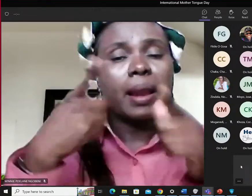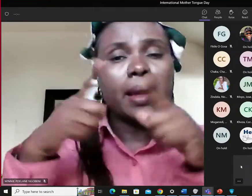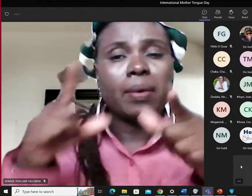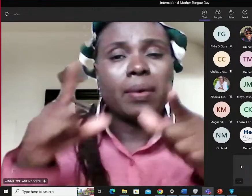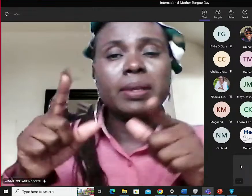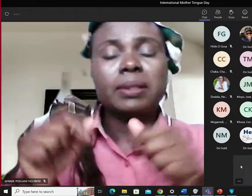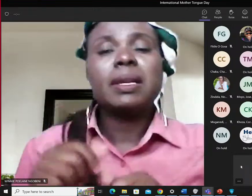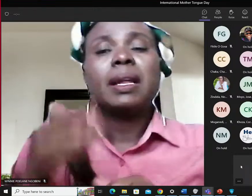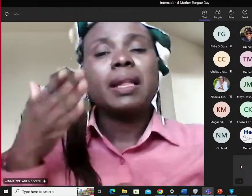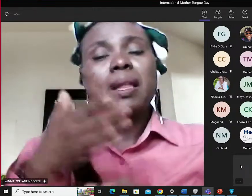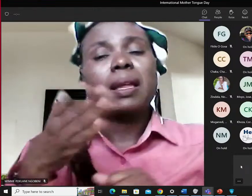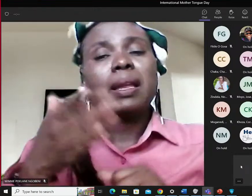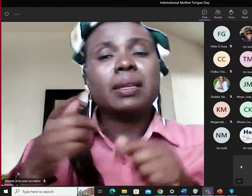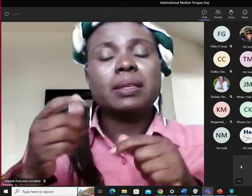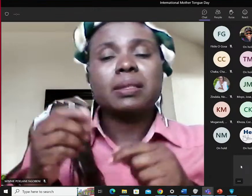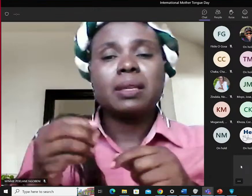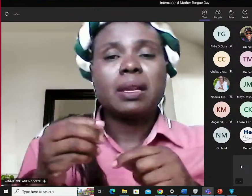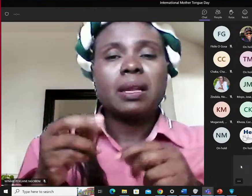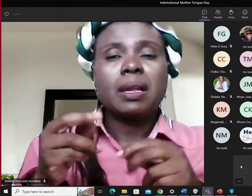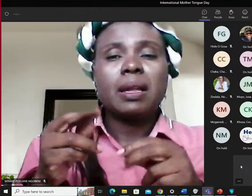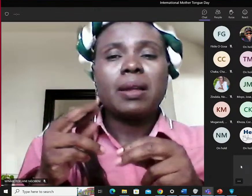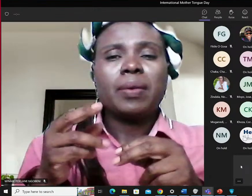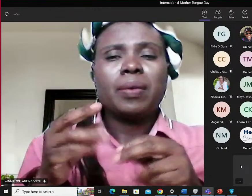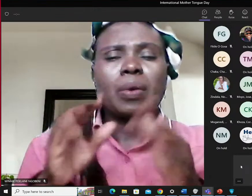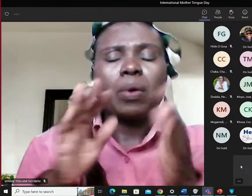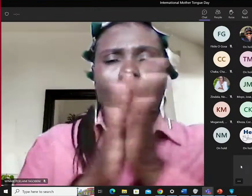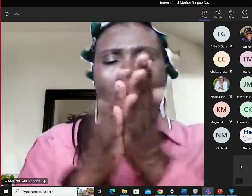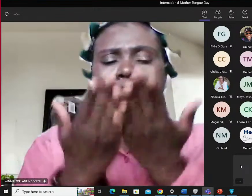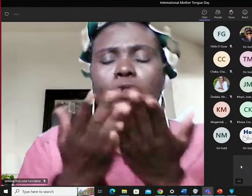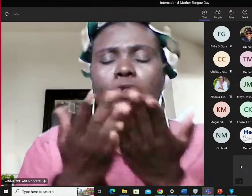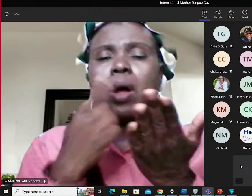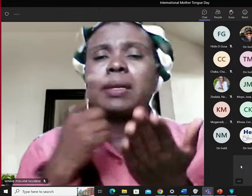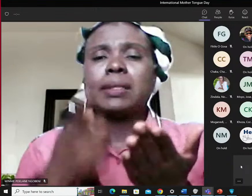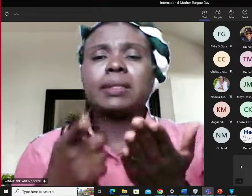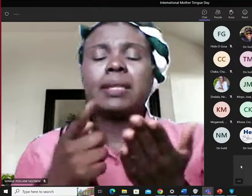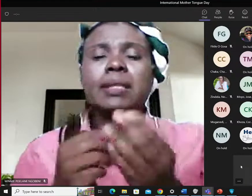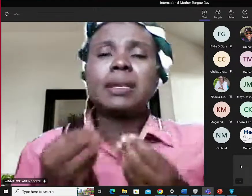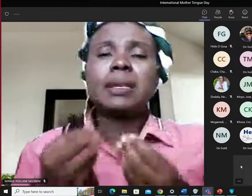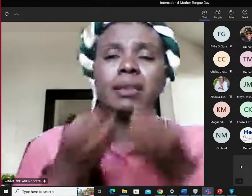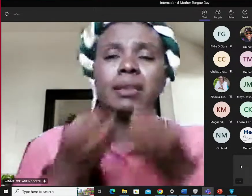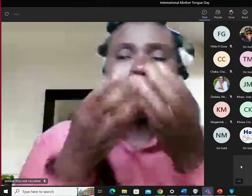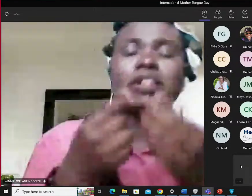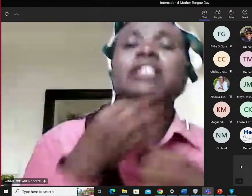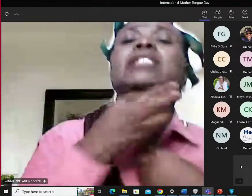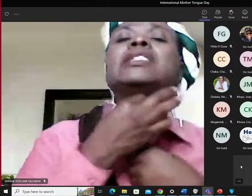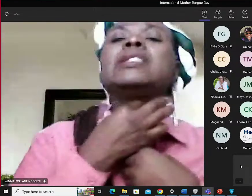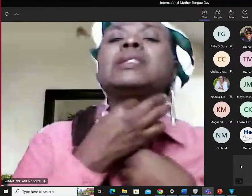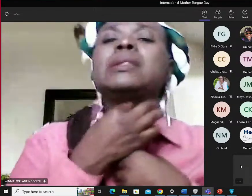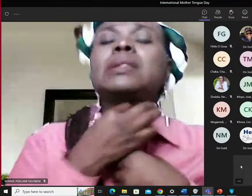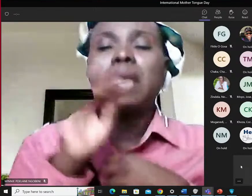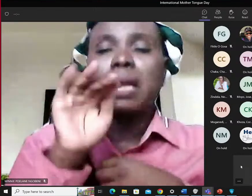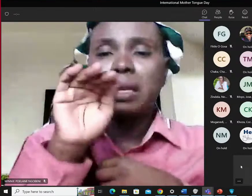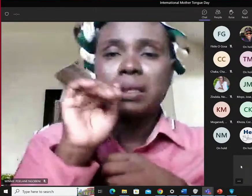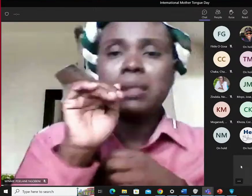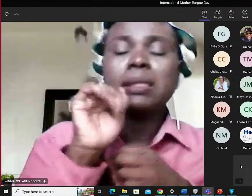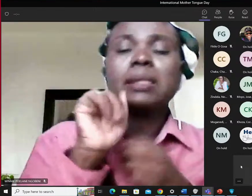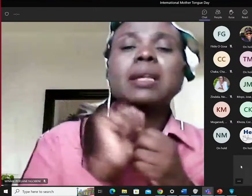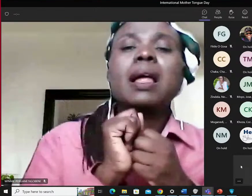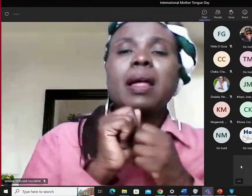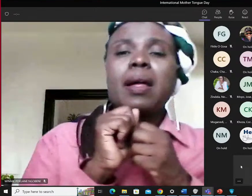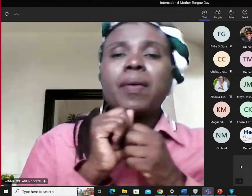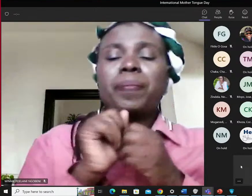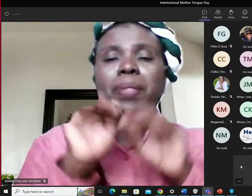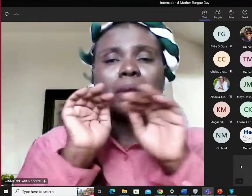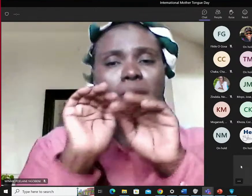module, Religious Studies and Arabic. This module is offered in English and isiZulu by the lecturer concerned, and